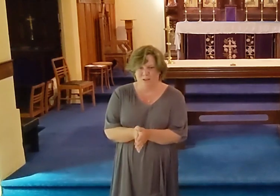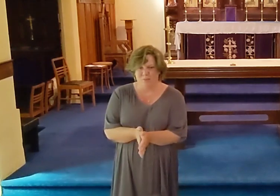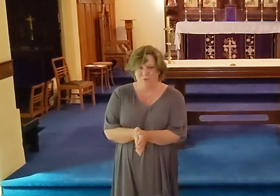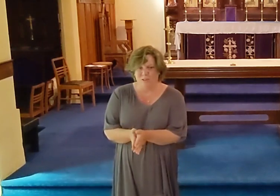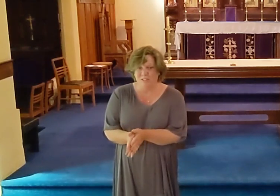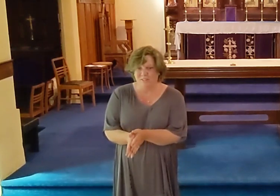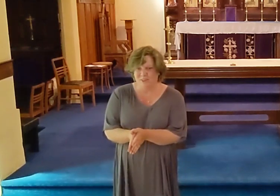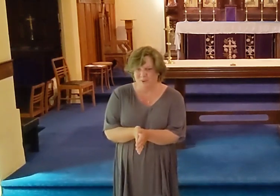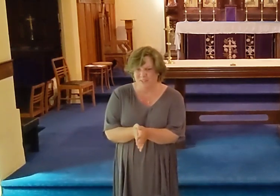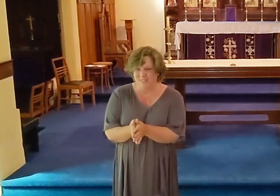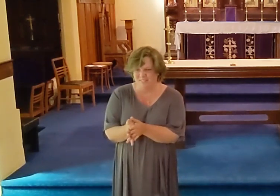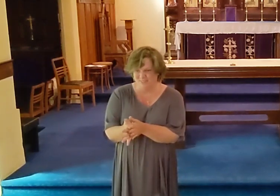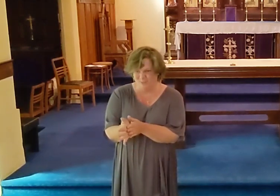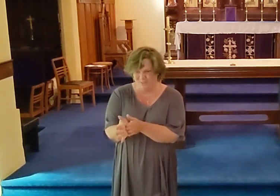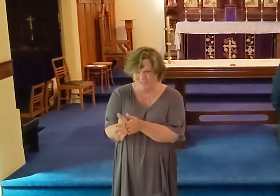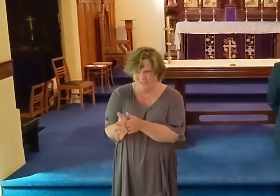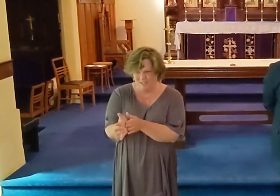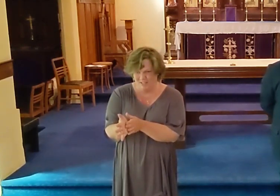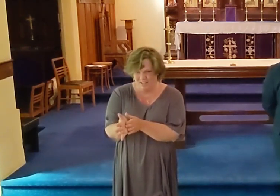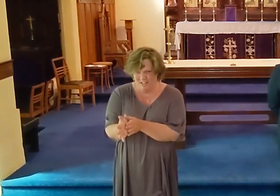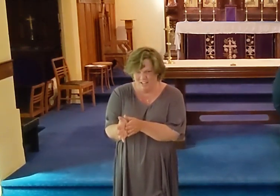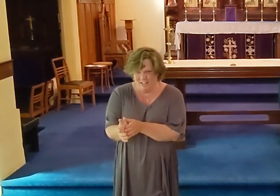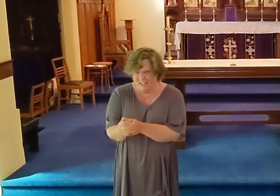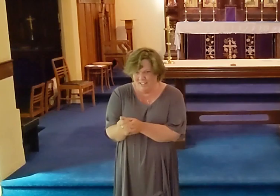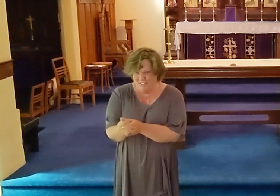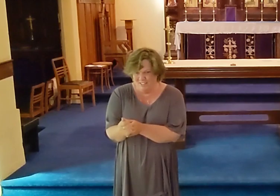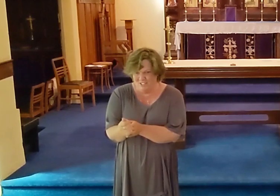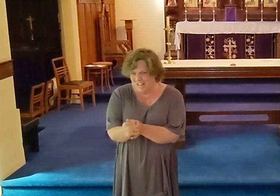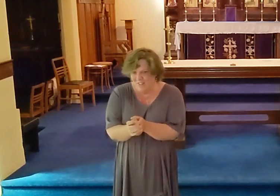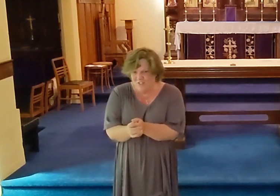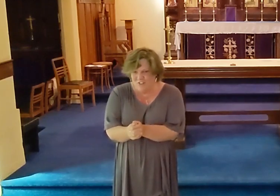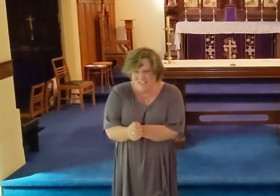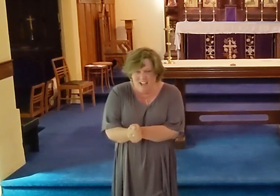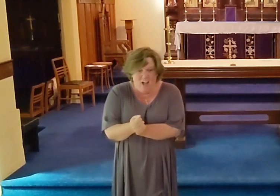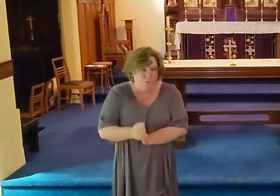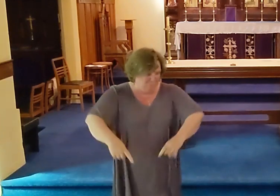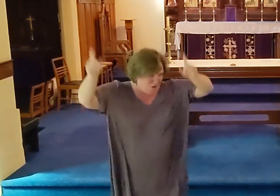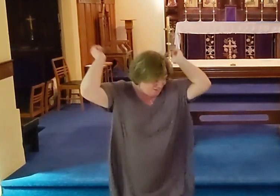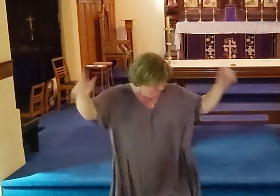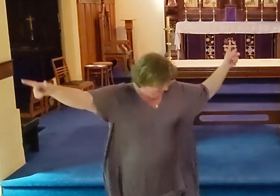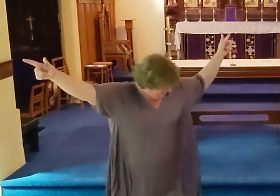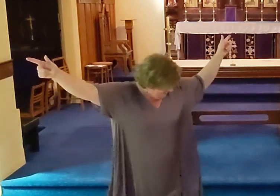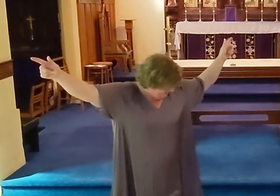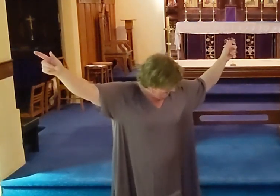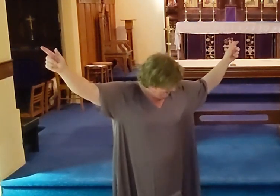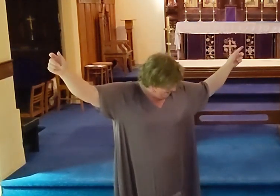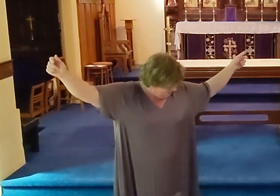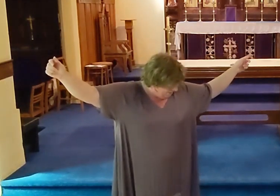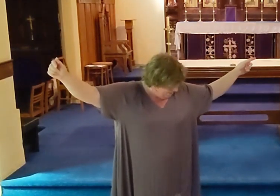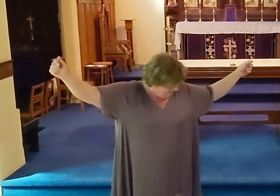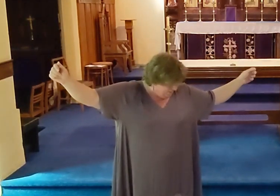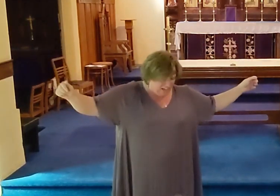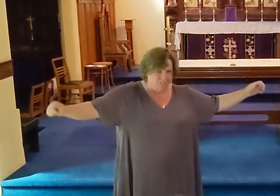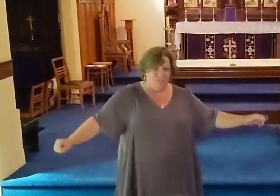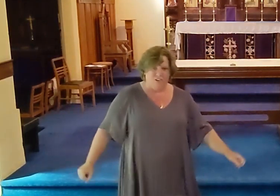So we all know what happened 1 year ago. Here's a clue. In South Australia I was born. Heave away,